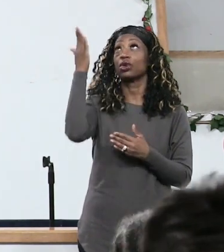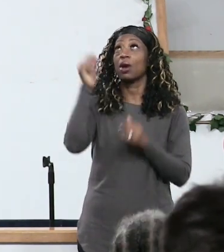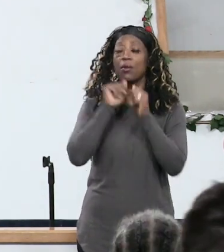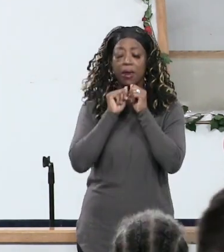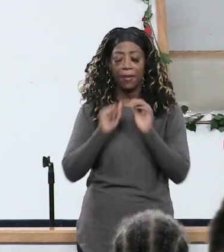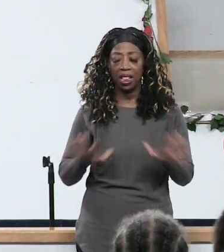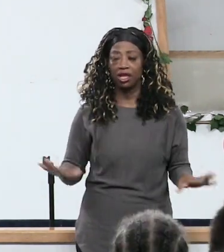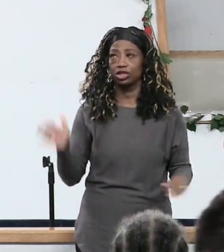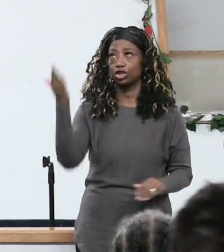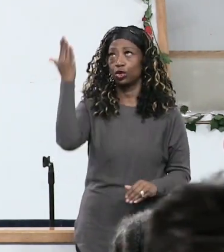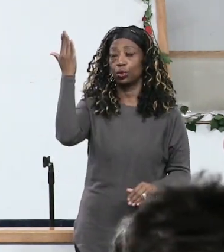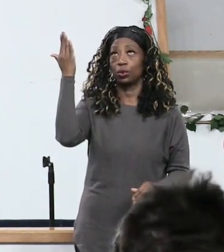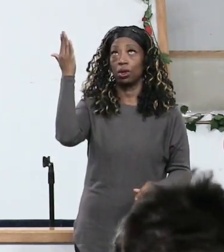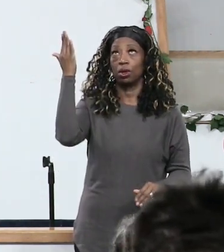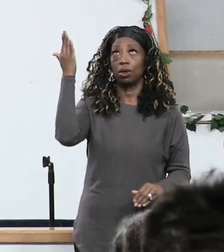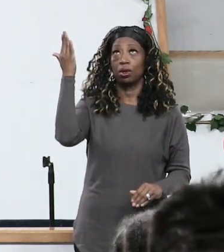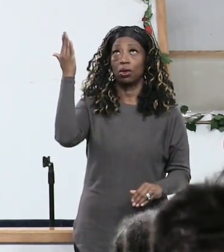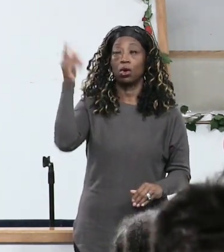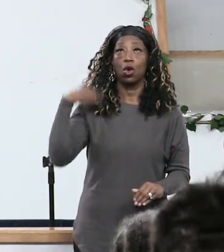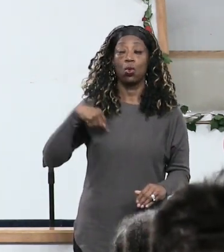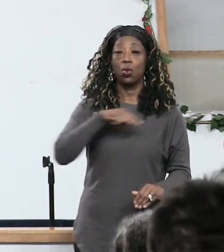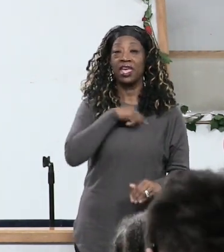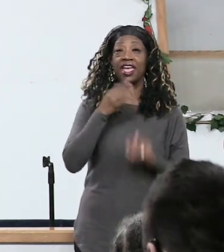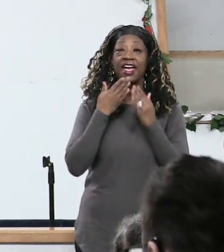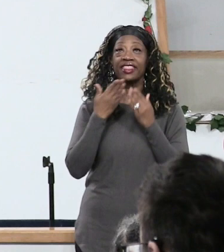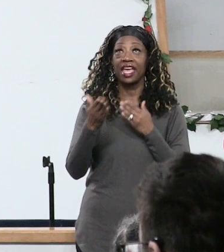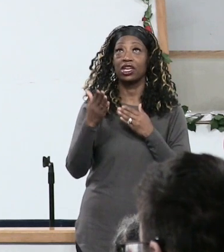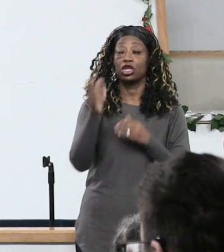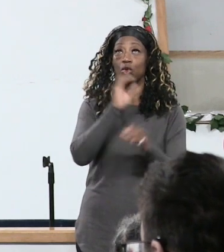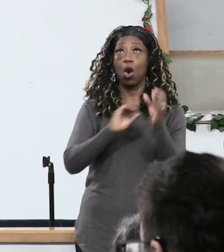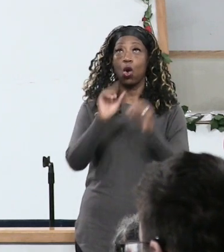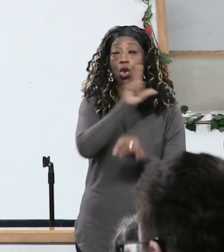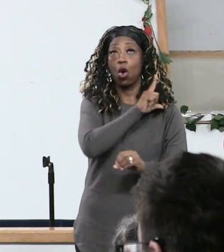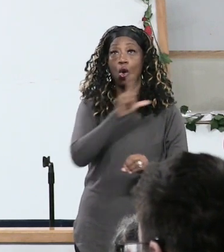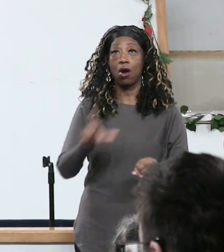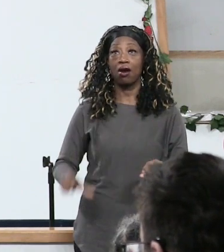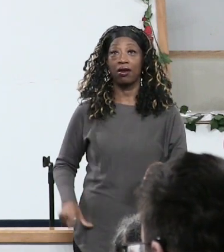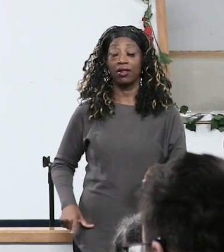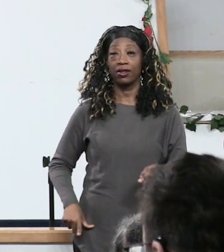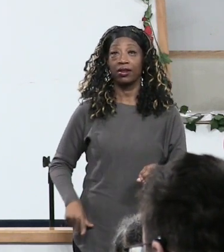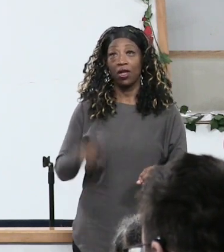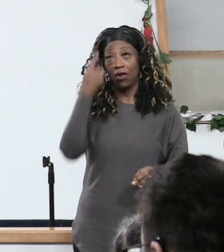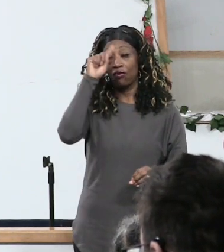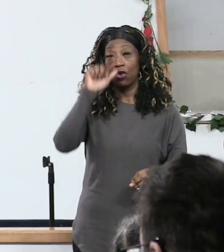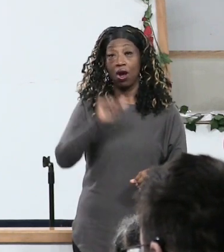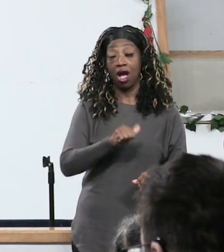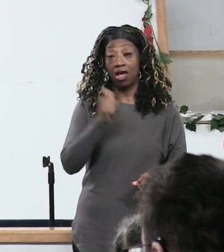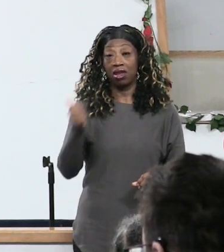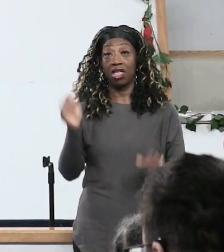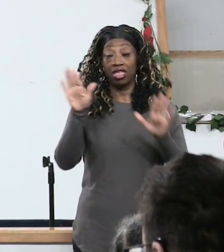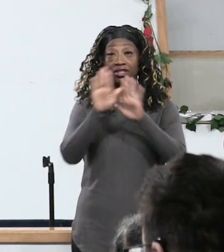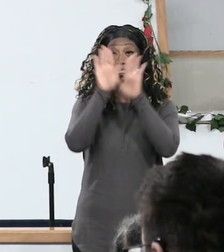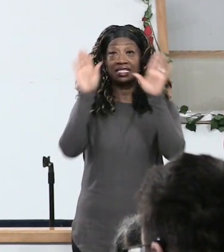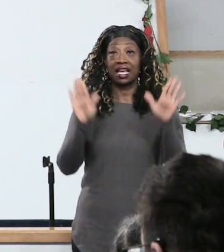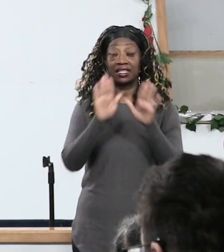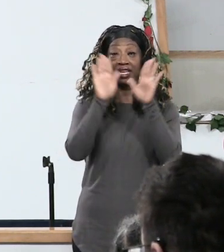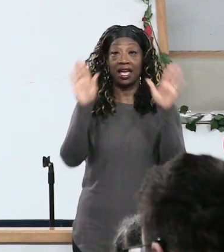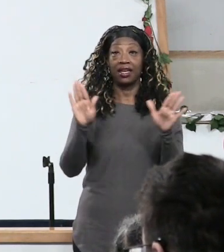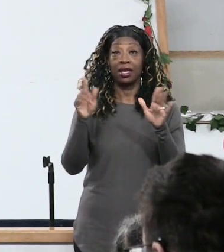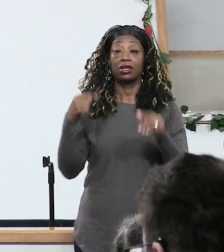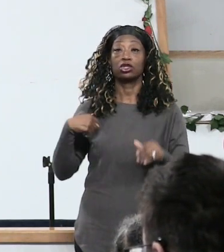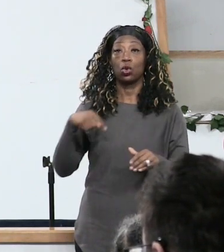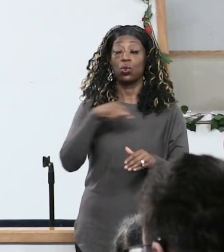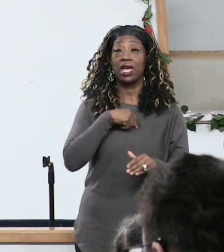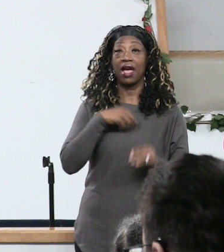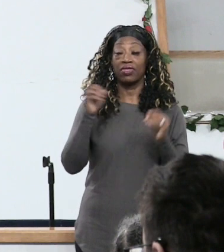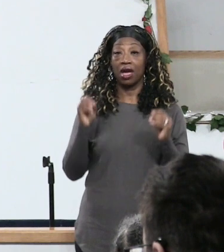you. We thank you, O Lord, for another Sunday where we have the